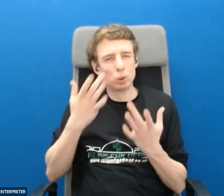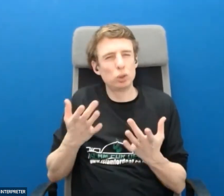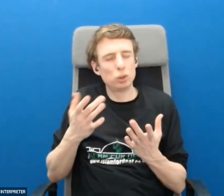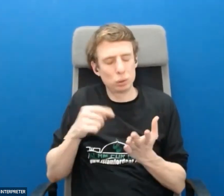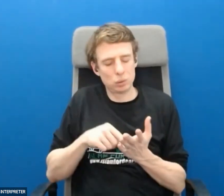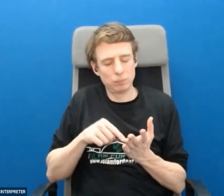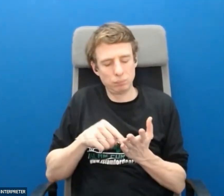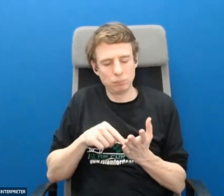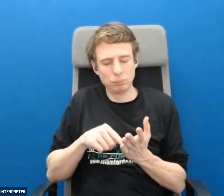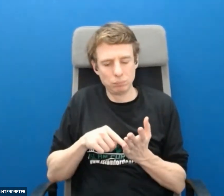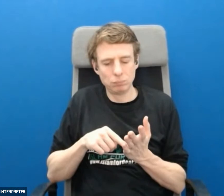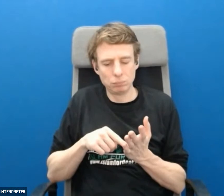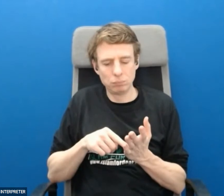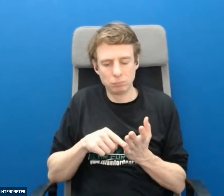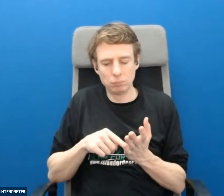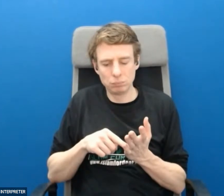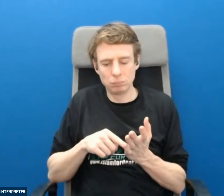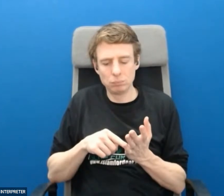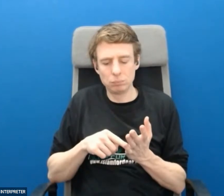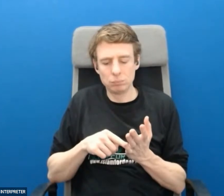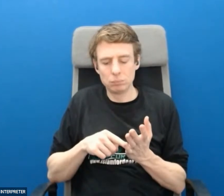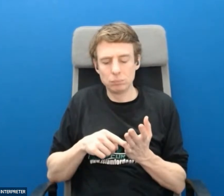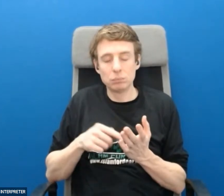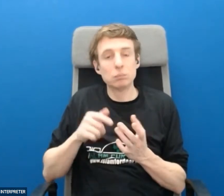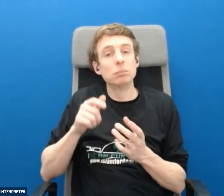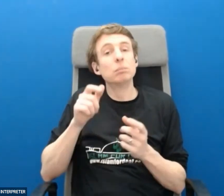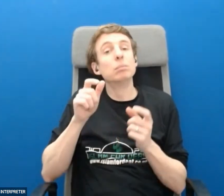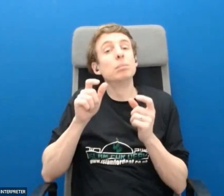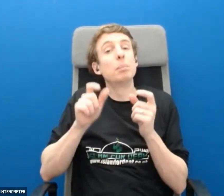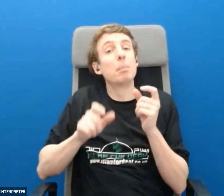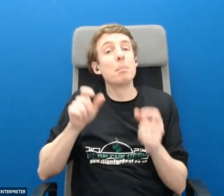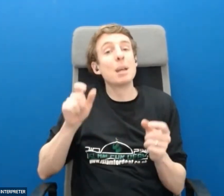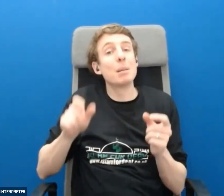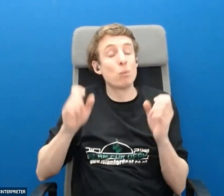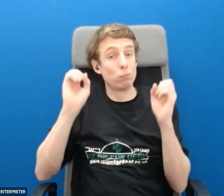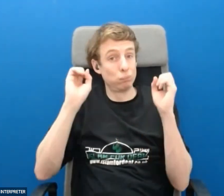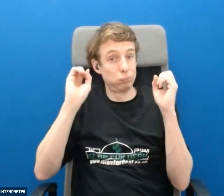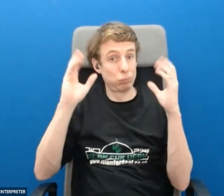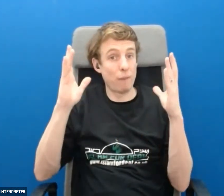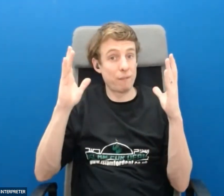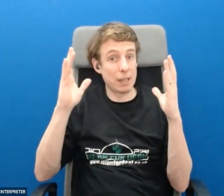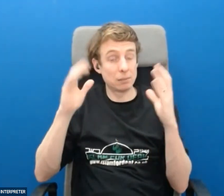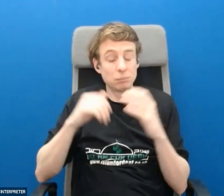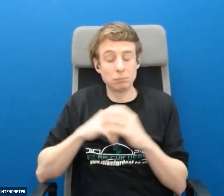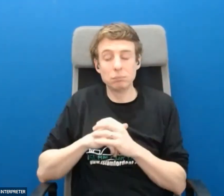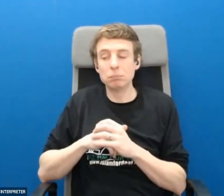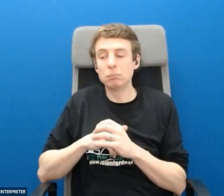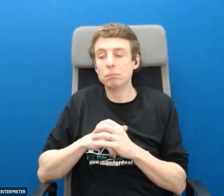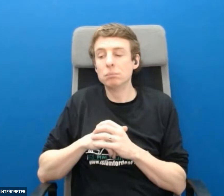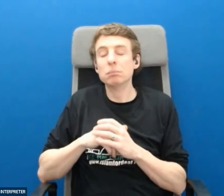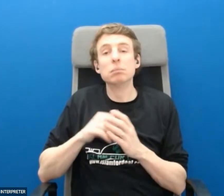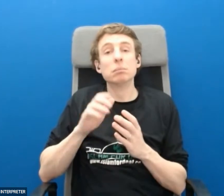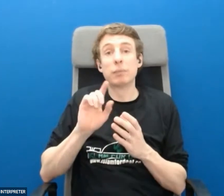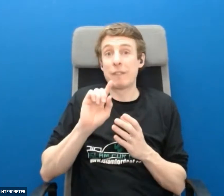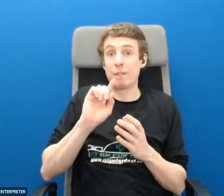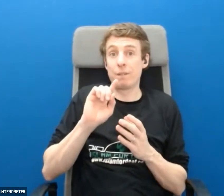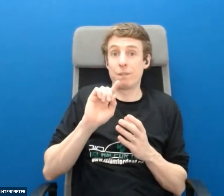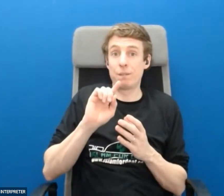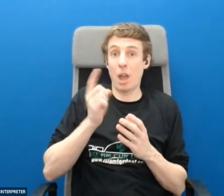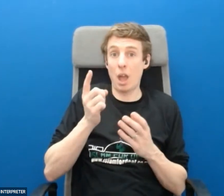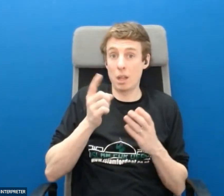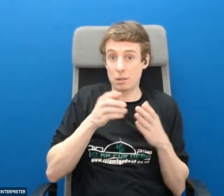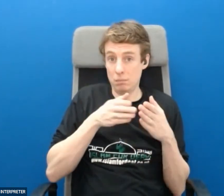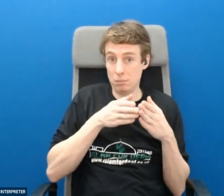all of the prophets, from the first who were sent to the people, being Noah, to the last who was sent to the people, Muhammad sallallahu